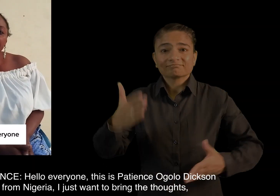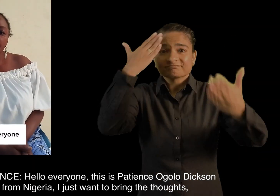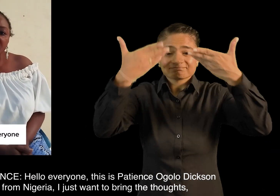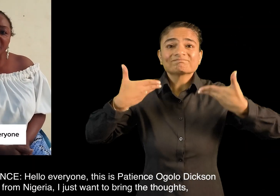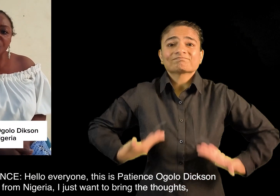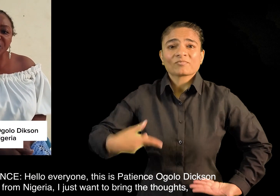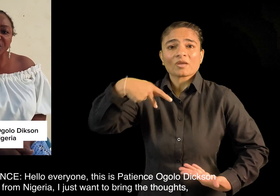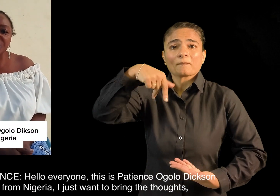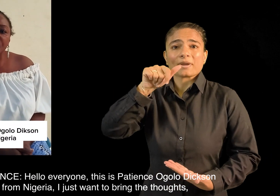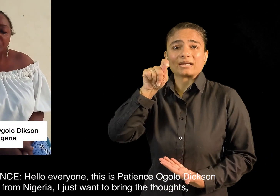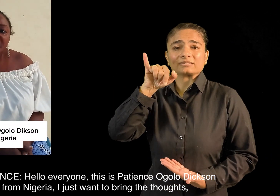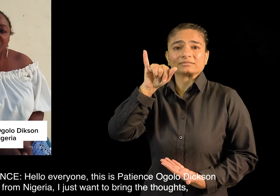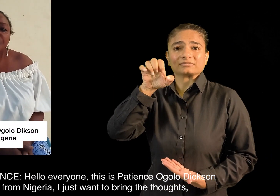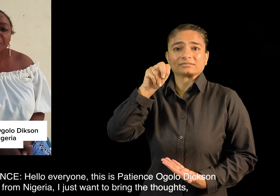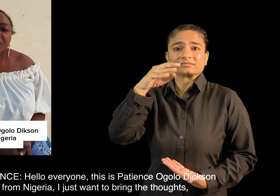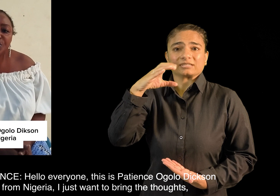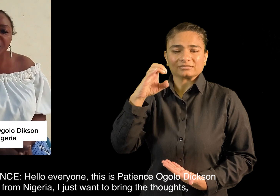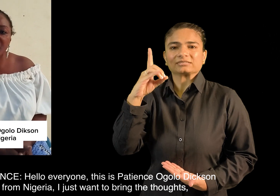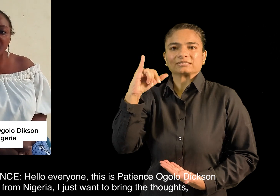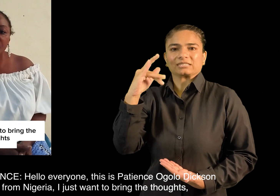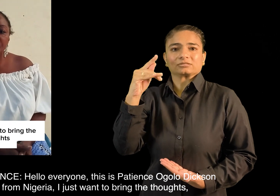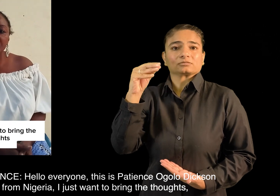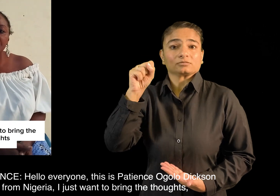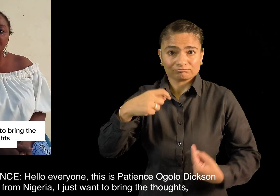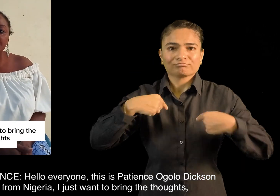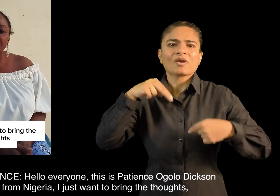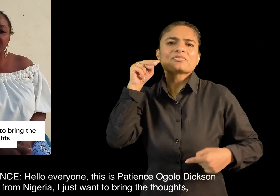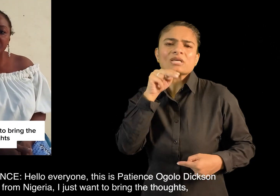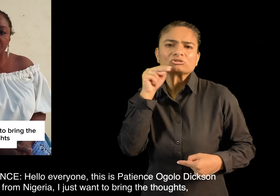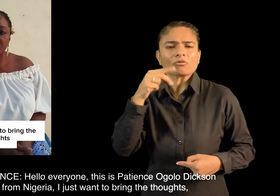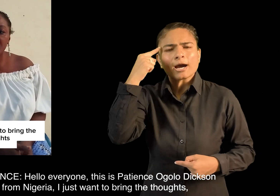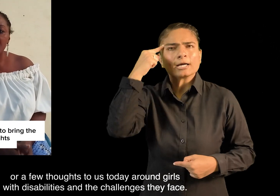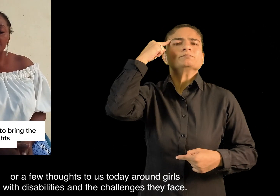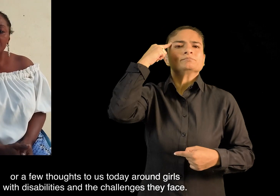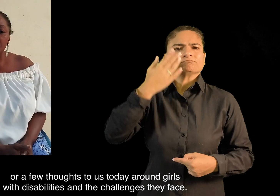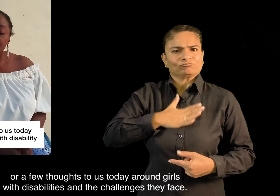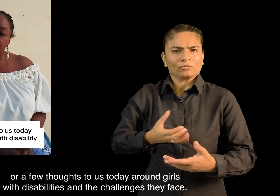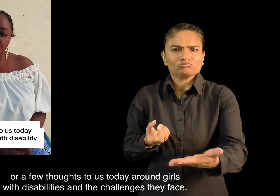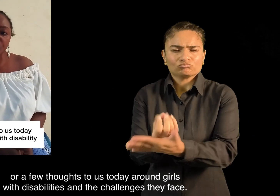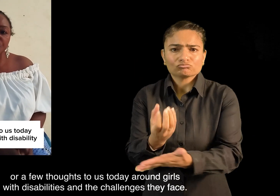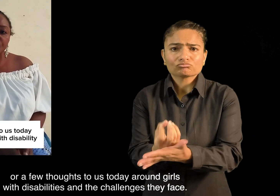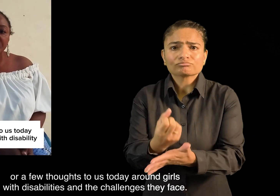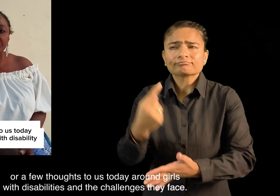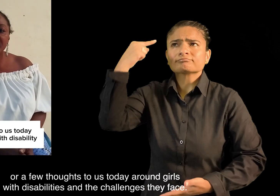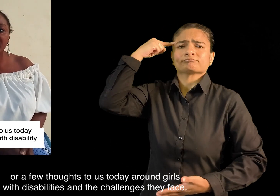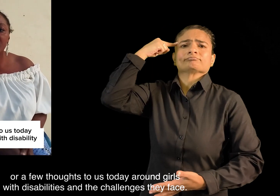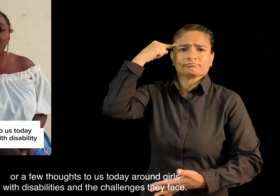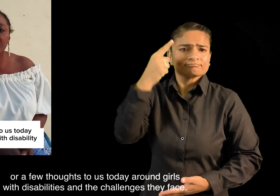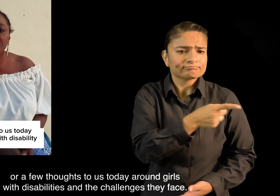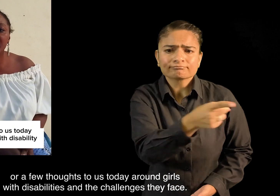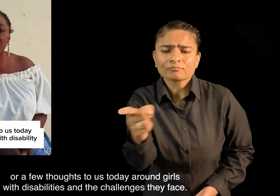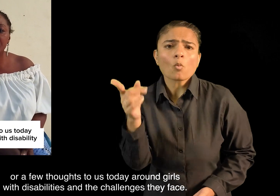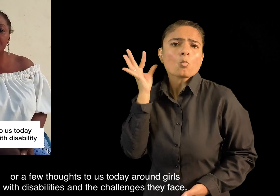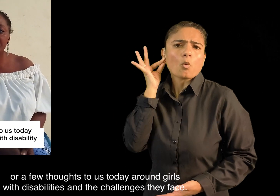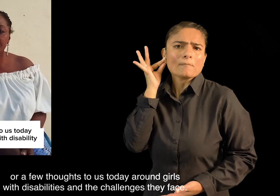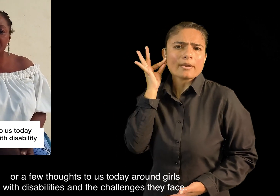Hello everyone, this is Patience Ogulodixin from Nigeria. I just want to bring a thought or a few thoughts to us today